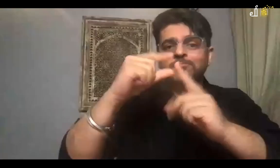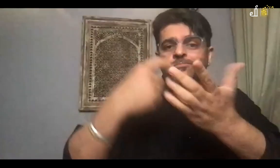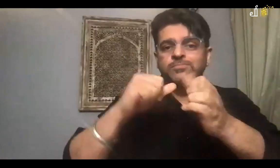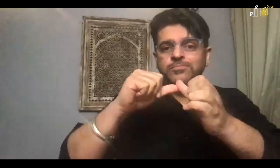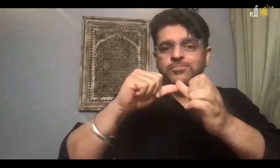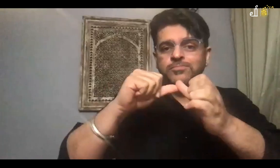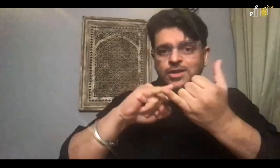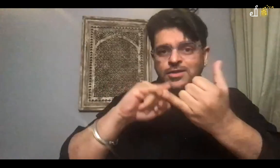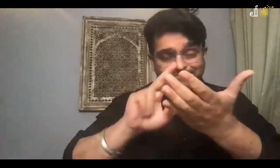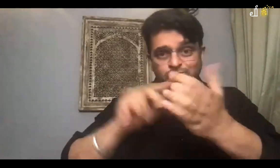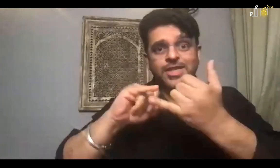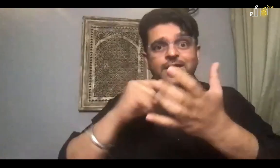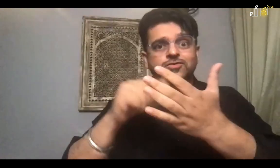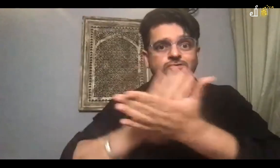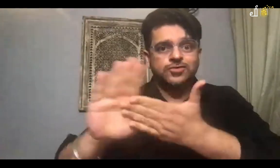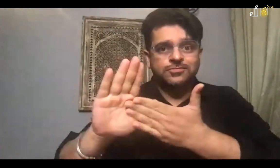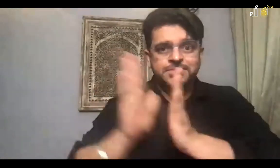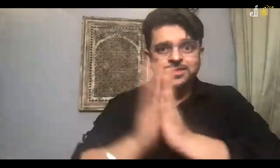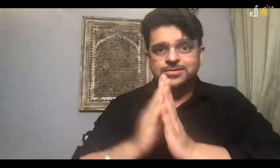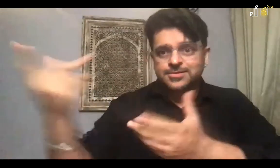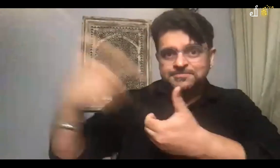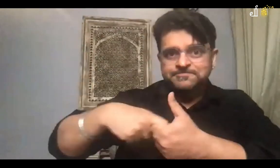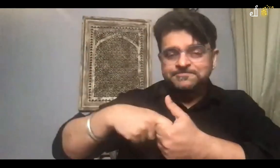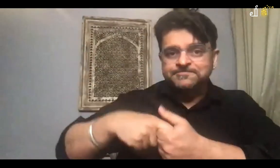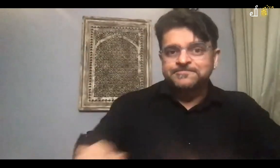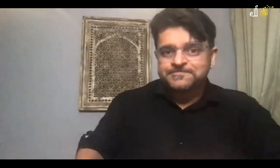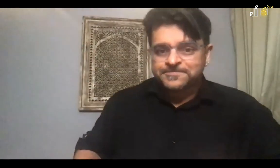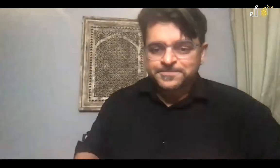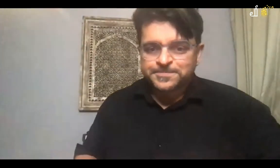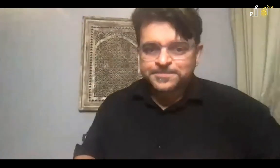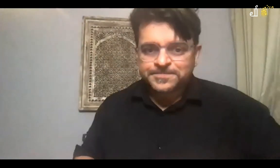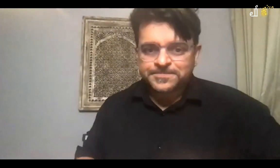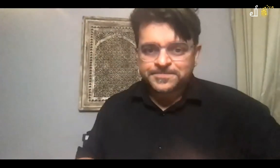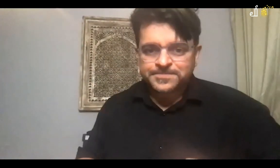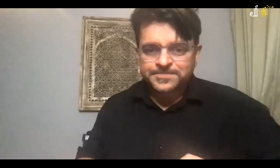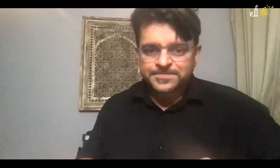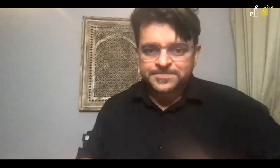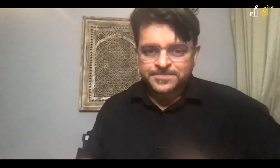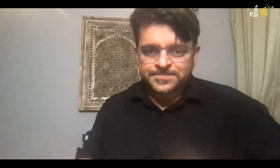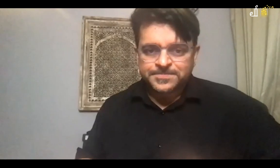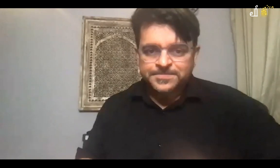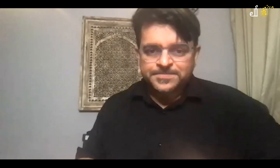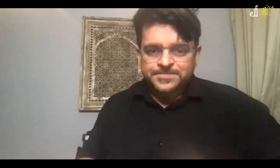I would want to invite Pranesh. Please, Mr. Pranesh.